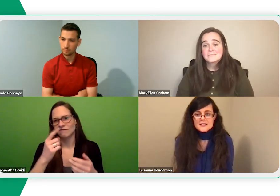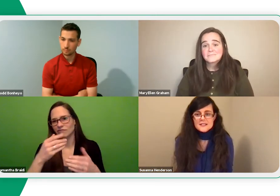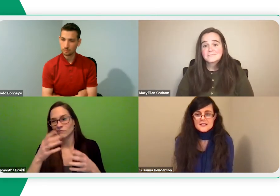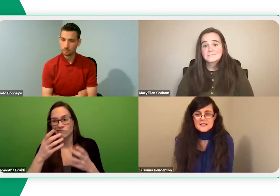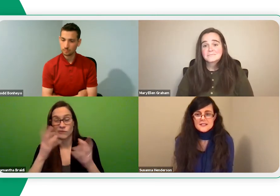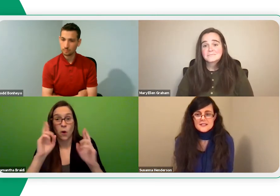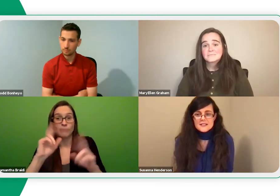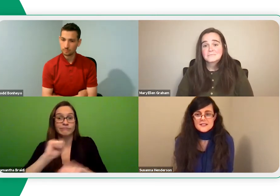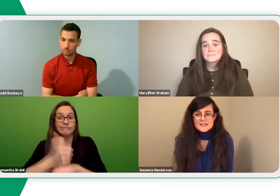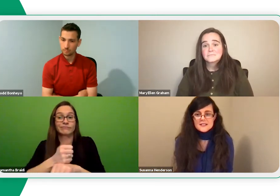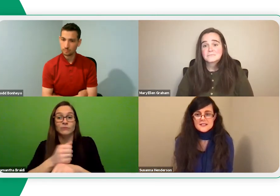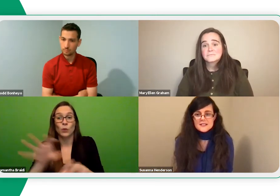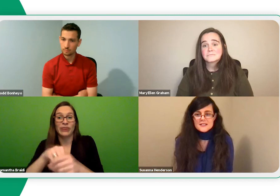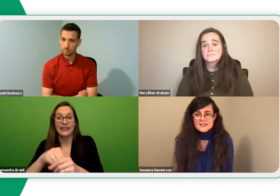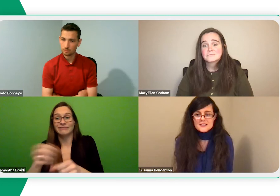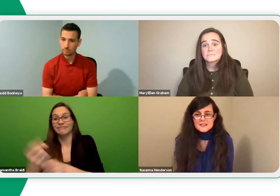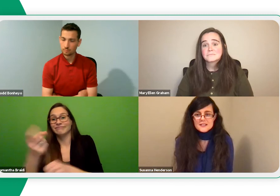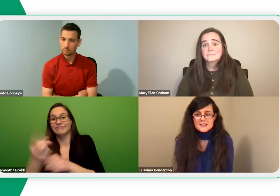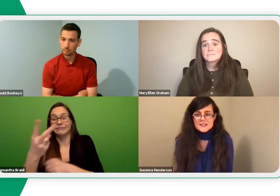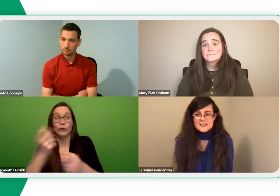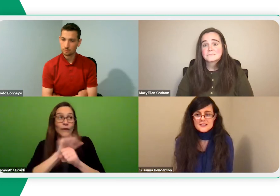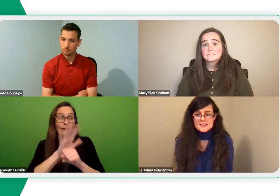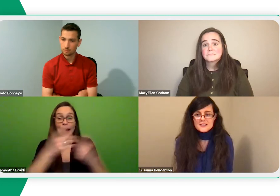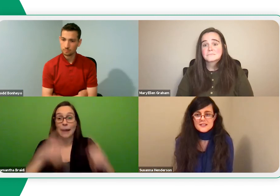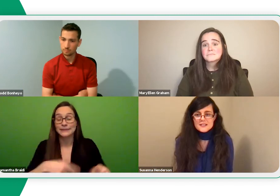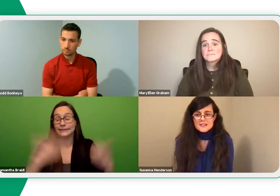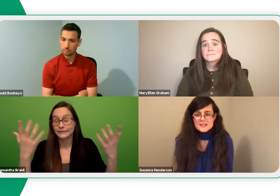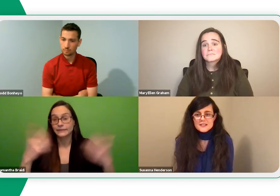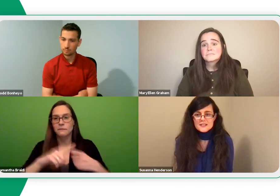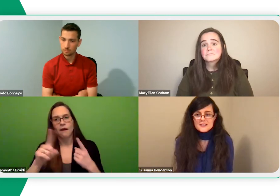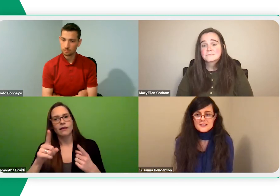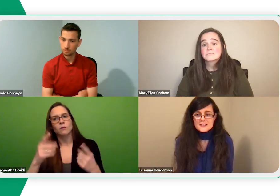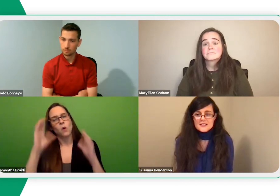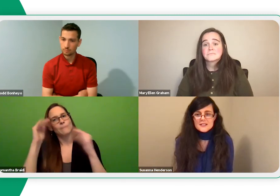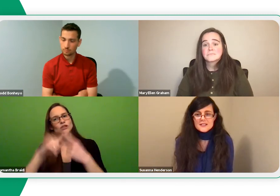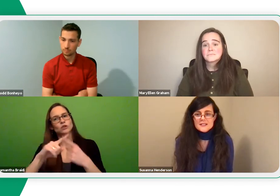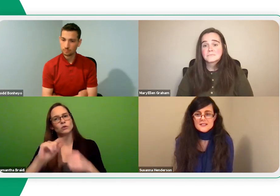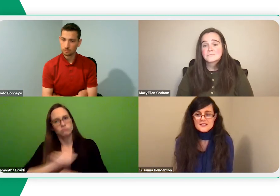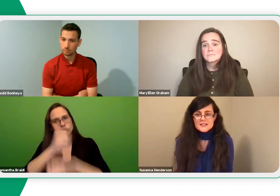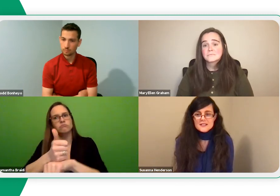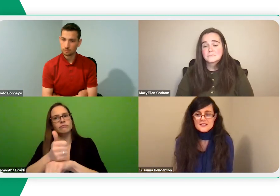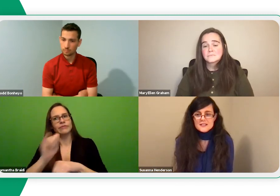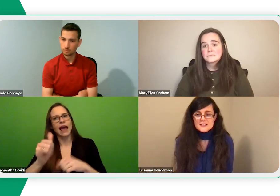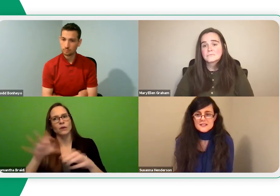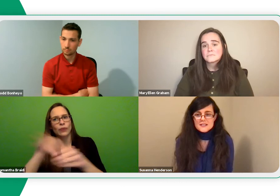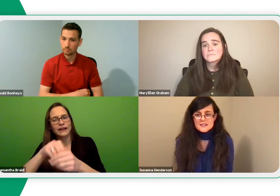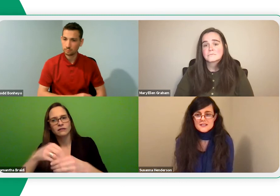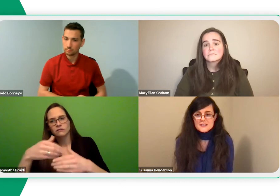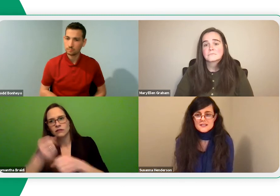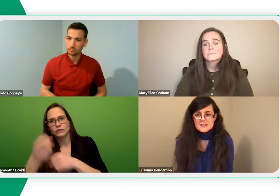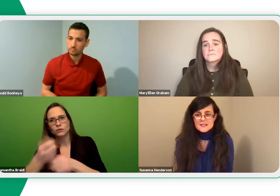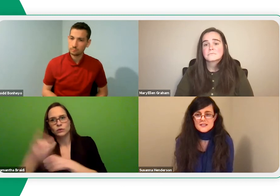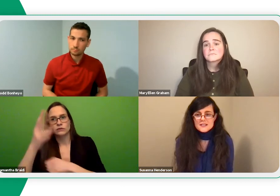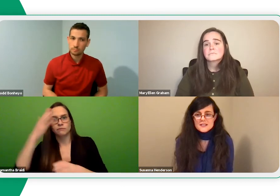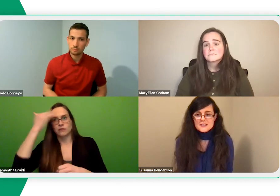graduation. So we need to develop curriculum with that intent. And hopefully that can be done within a couple of